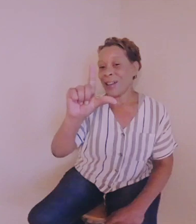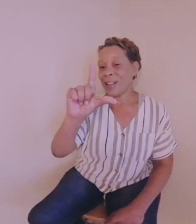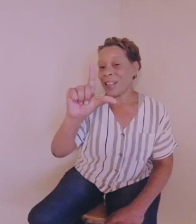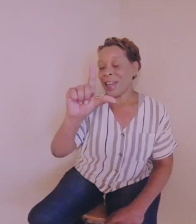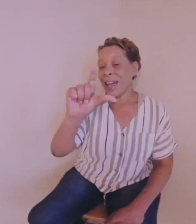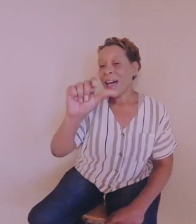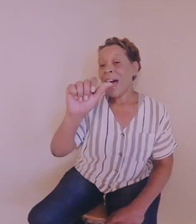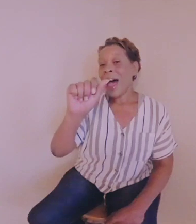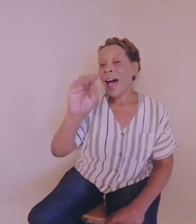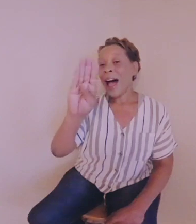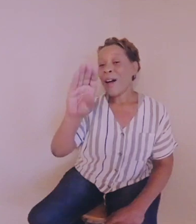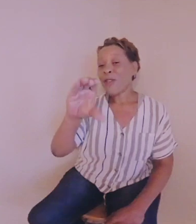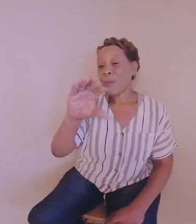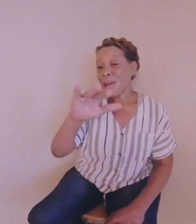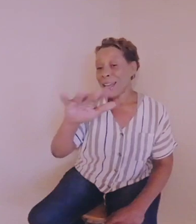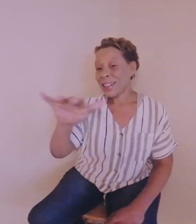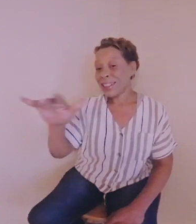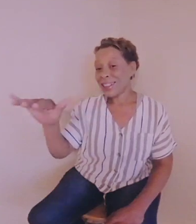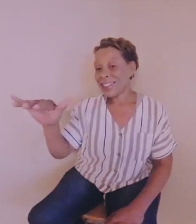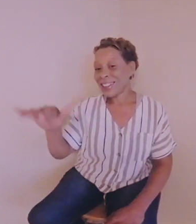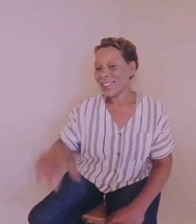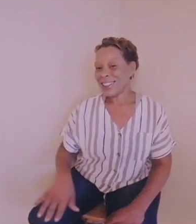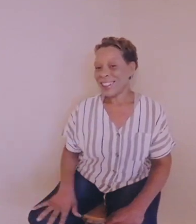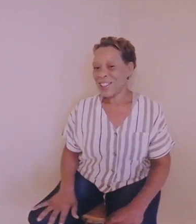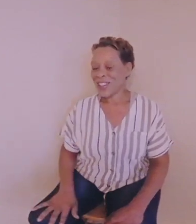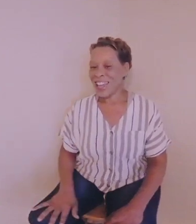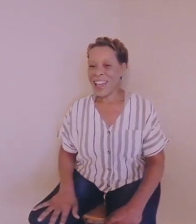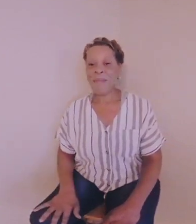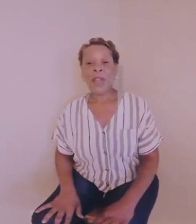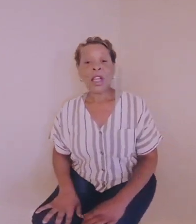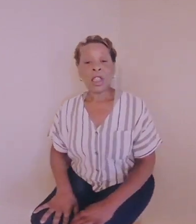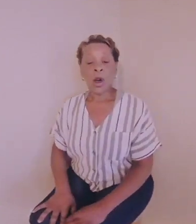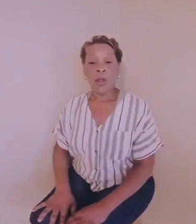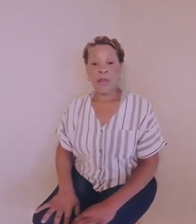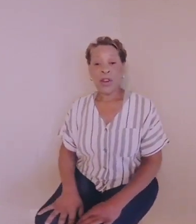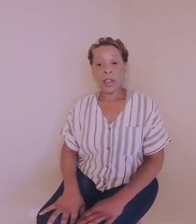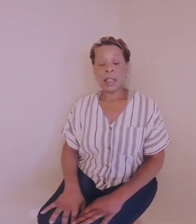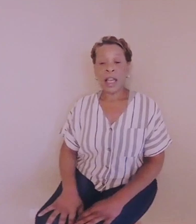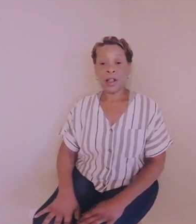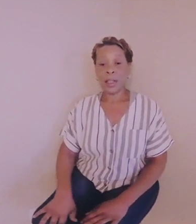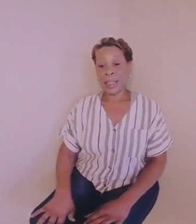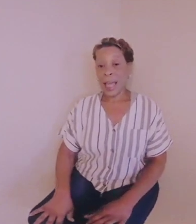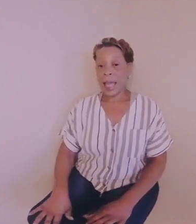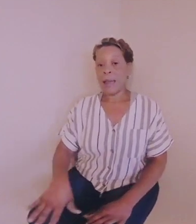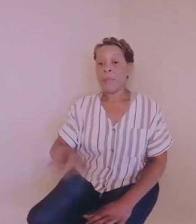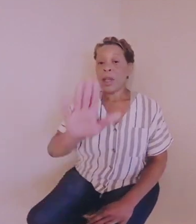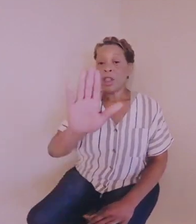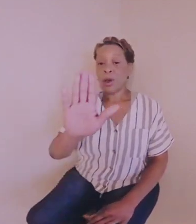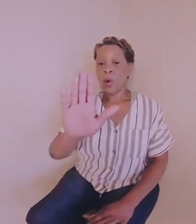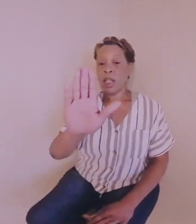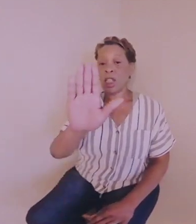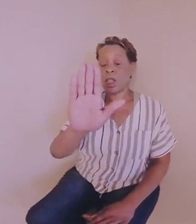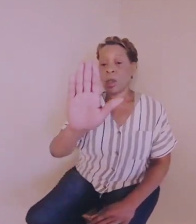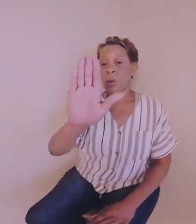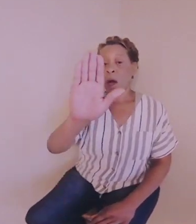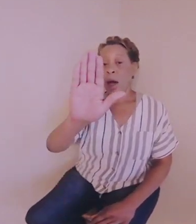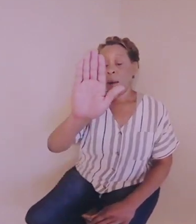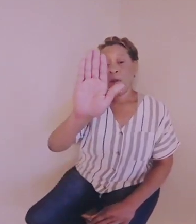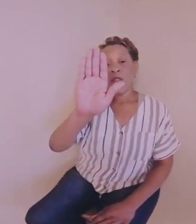ASL alphabet. Okay, so the first letter is A. You're going to, if you